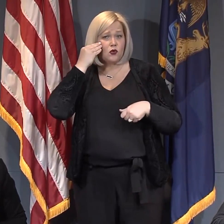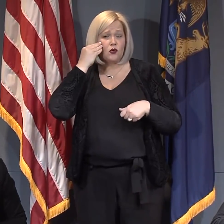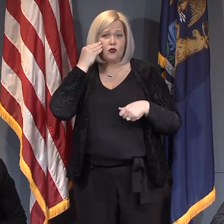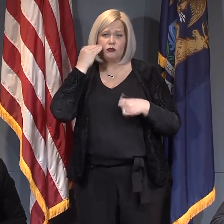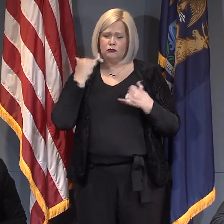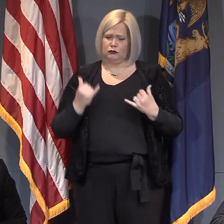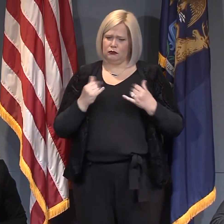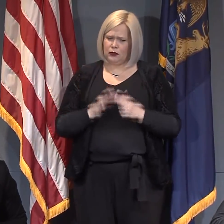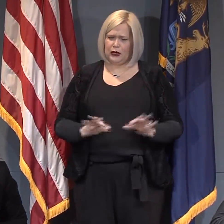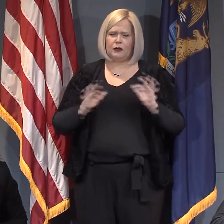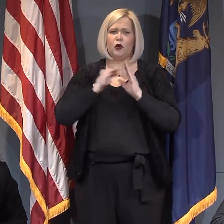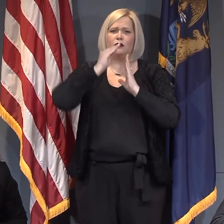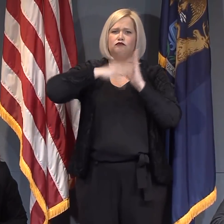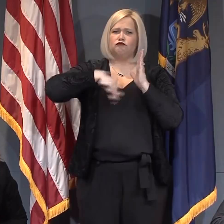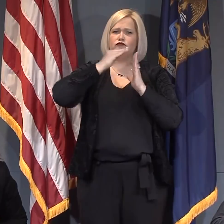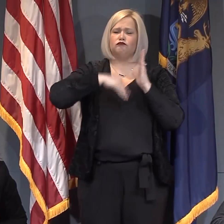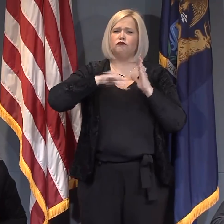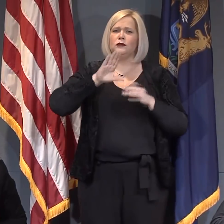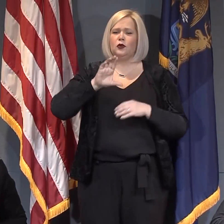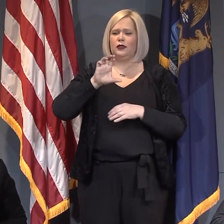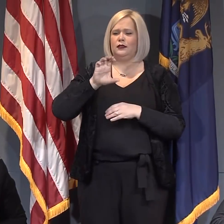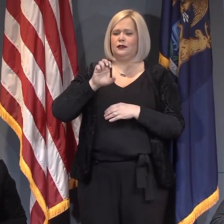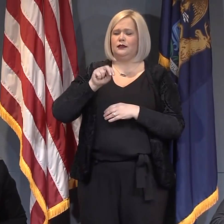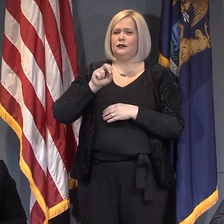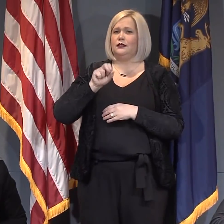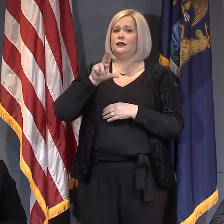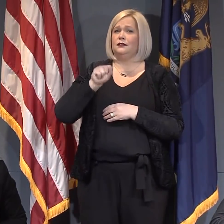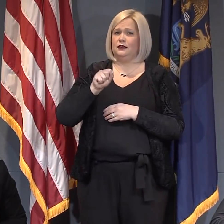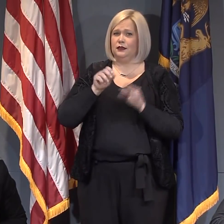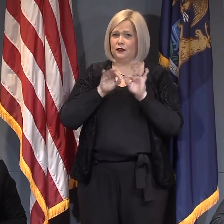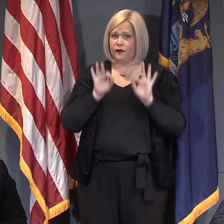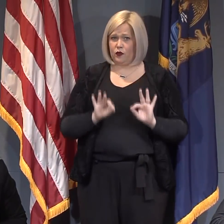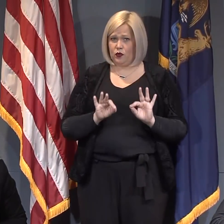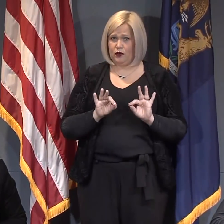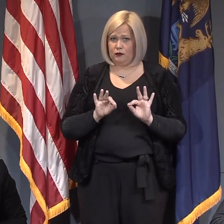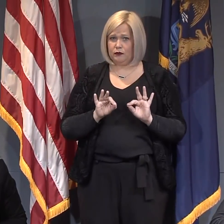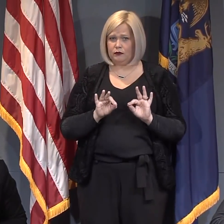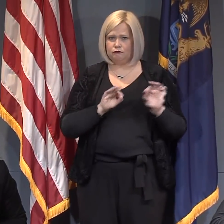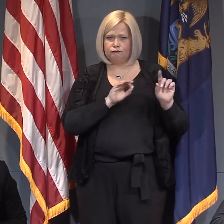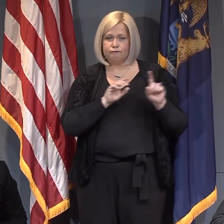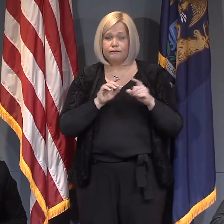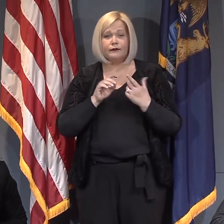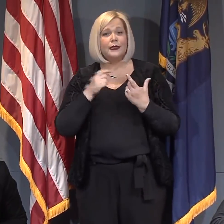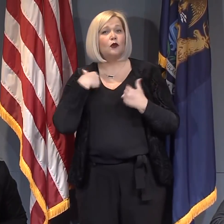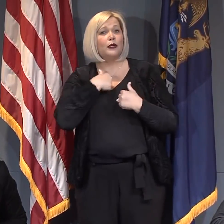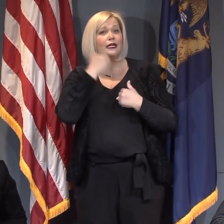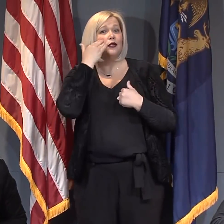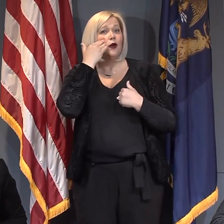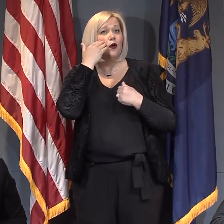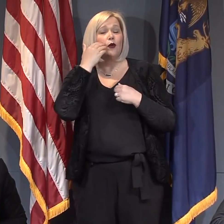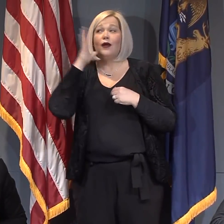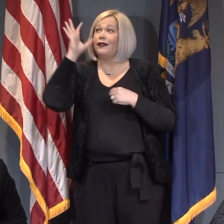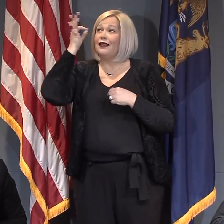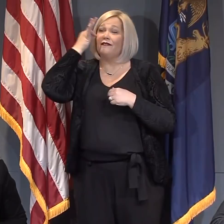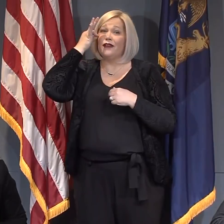it's crucial that you fill out your census form. What we know is that as we get assistance from the federal government, it is based on how